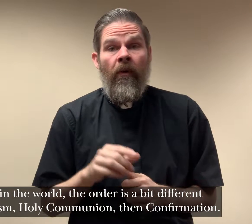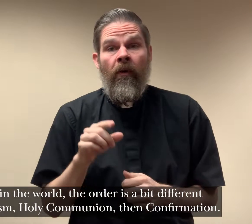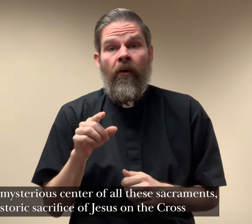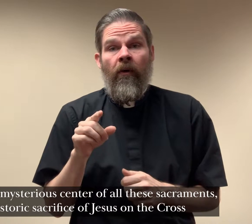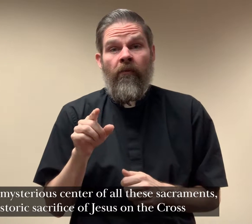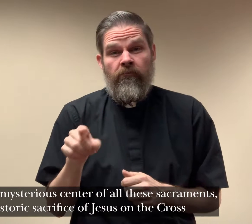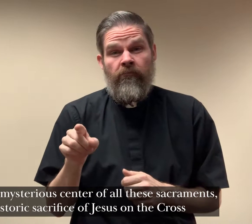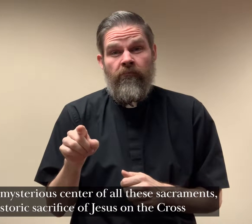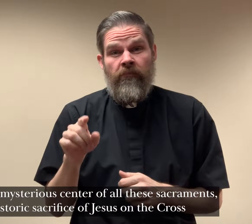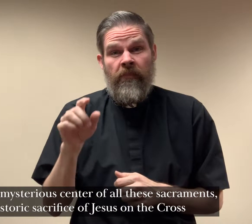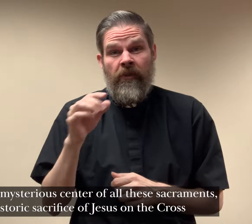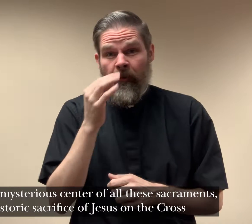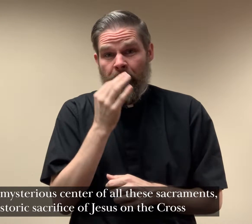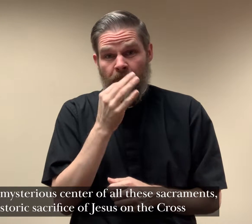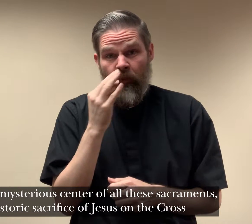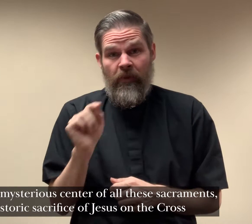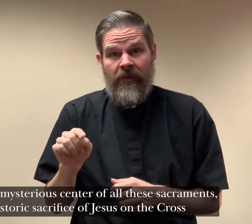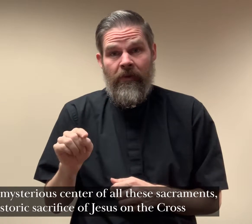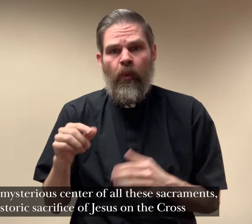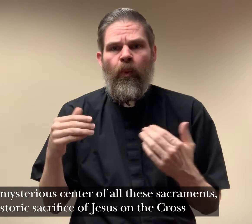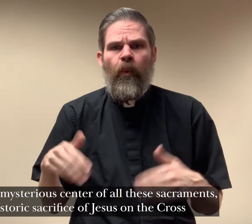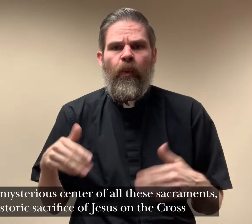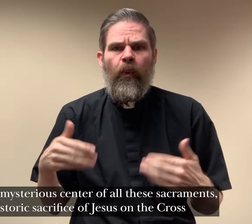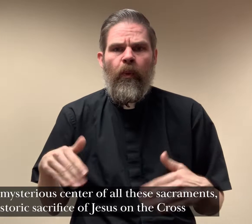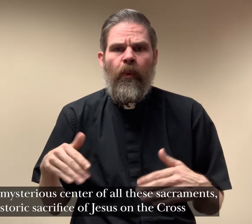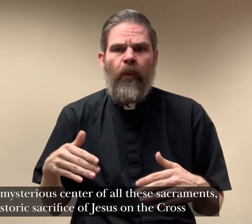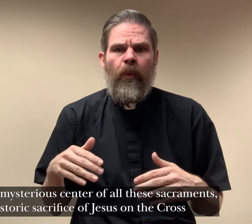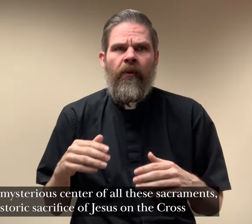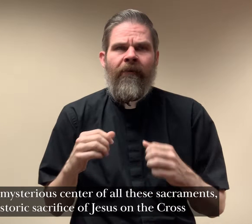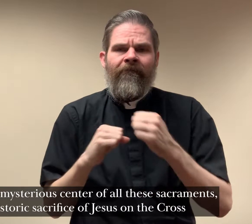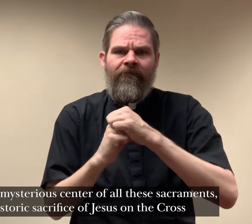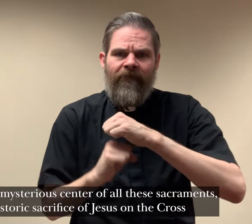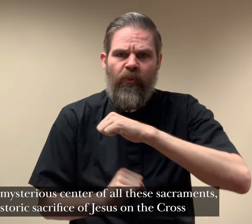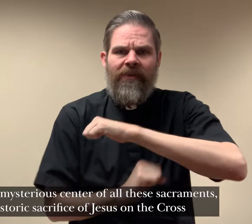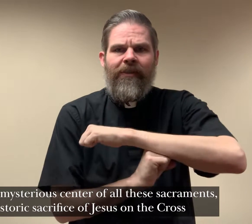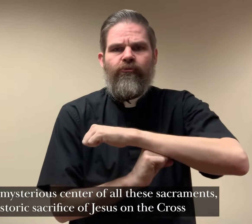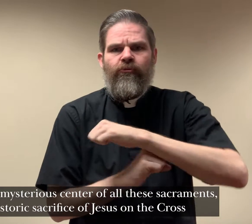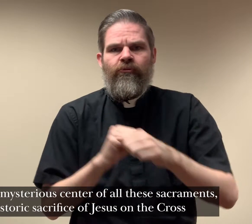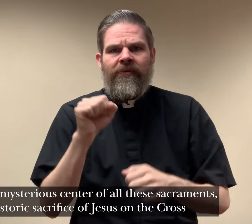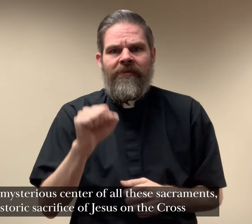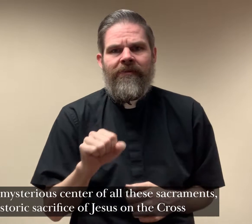The Eucharist is the mysterious center of all these sacraments.